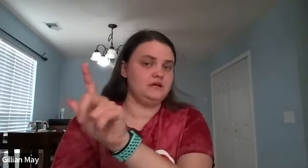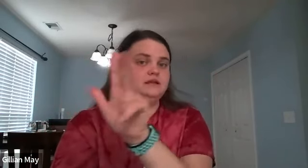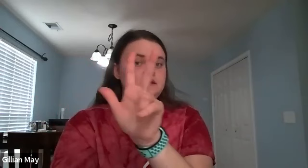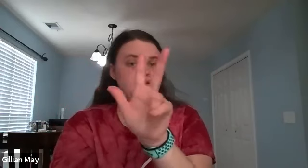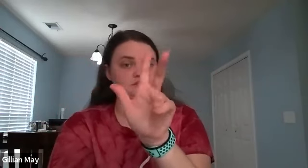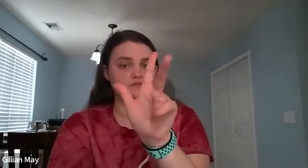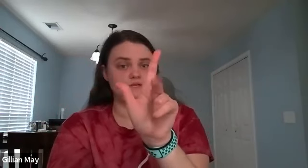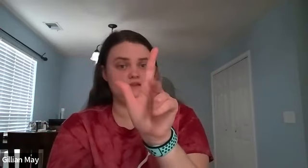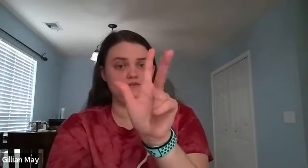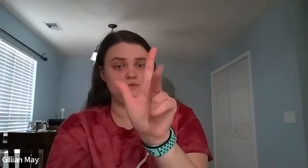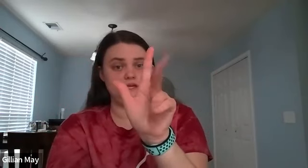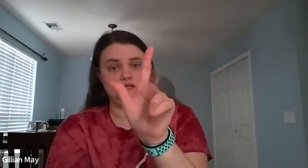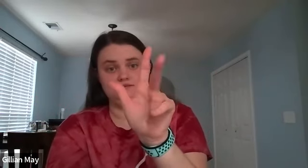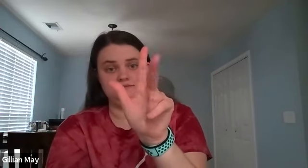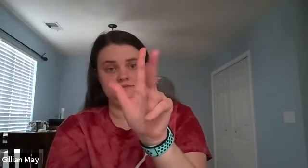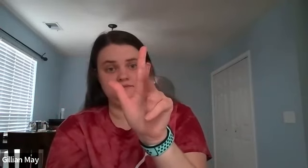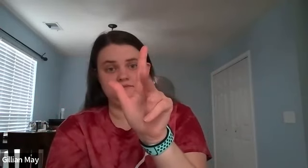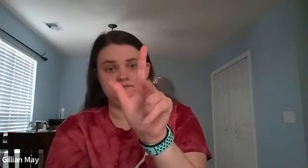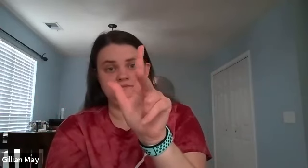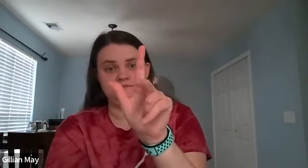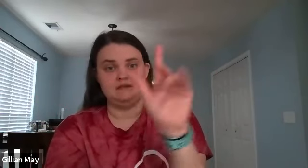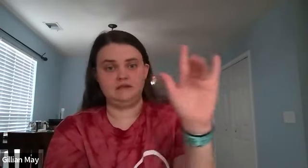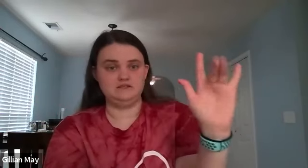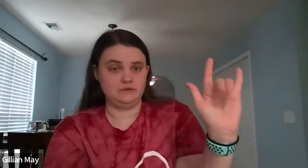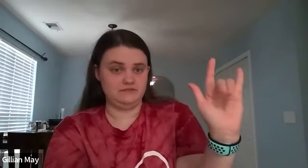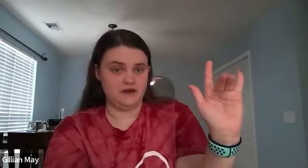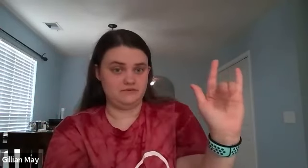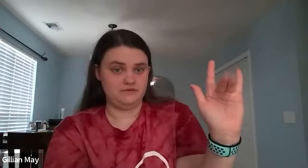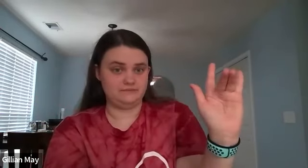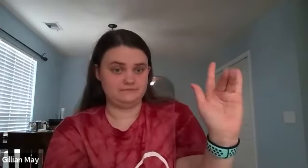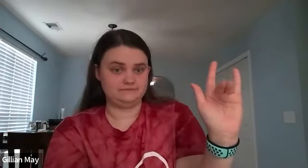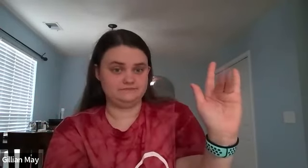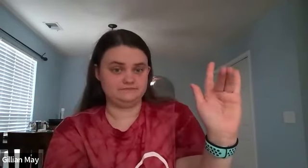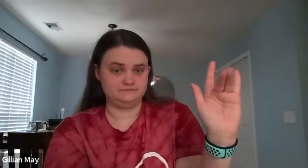21, 23, and 25.